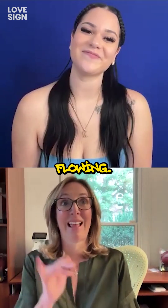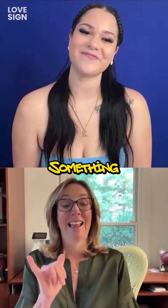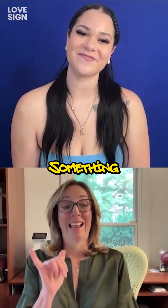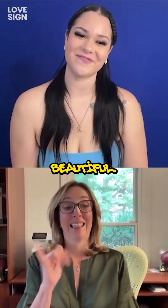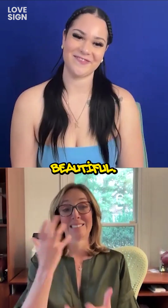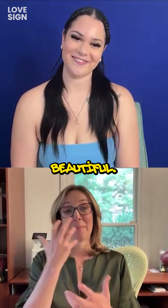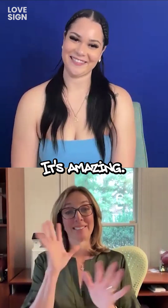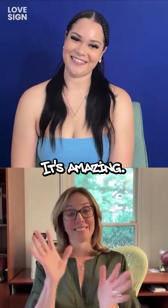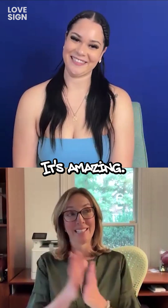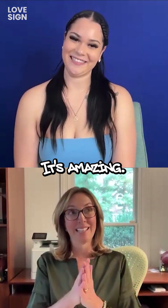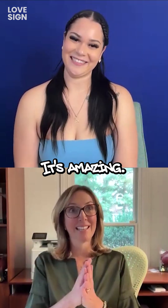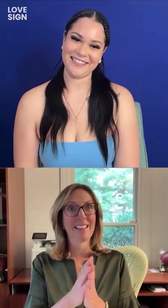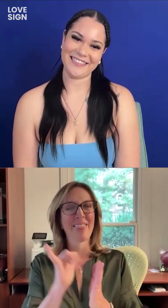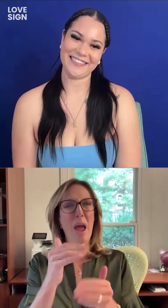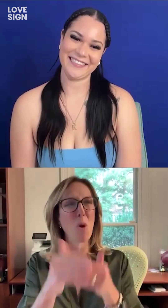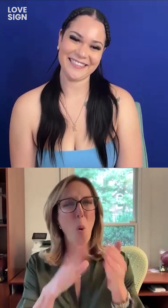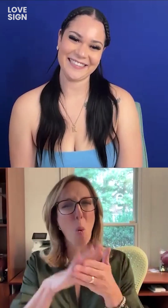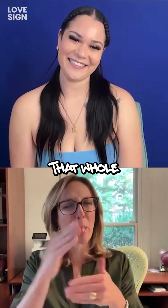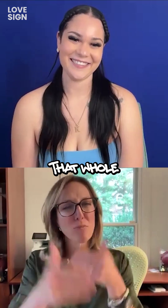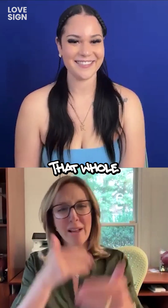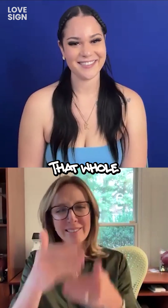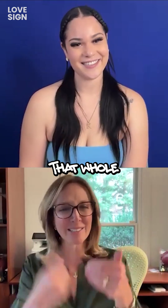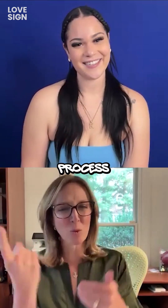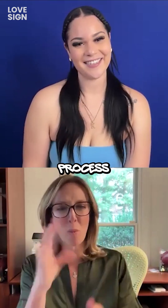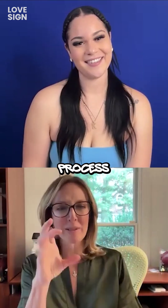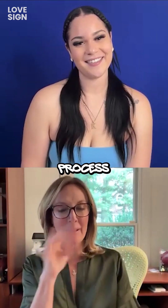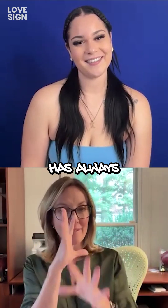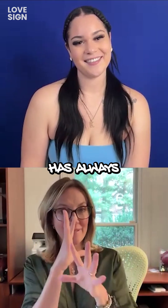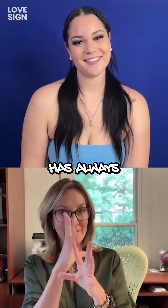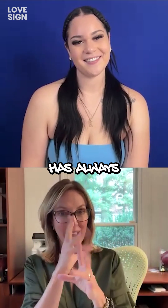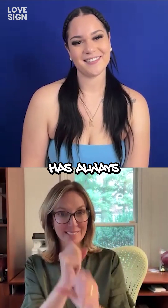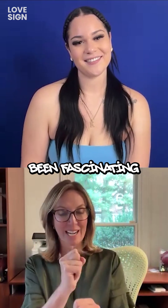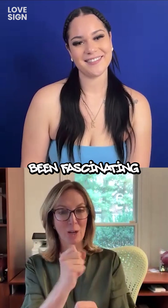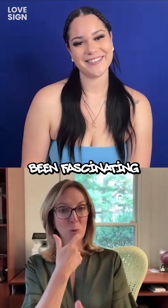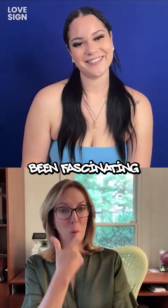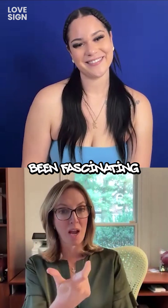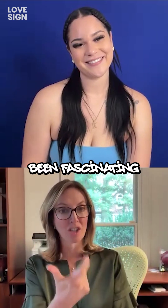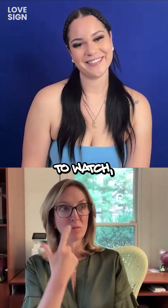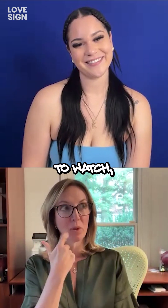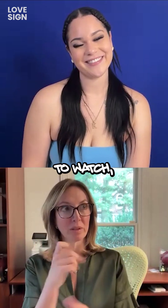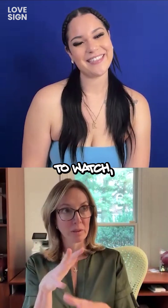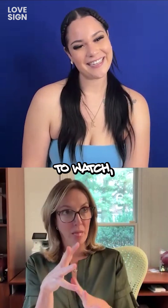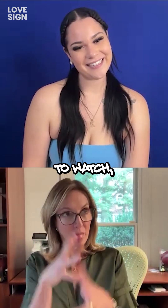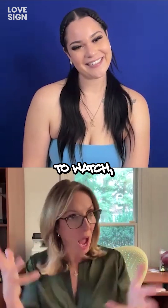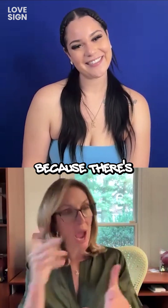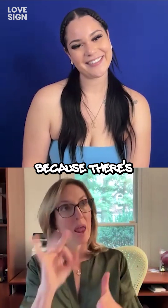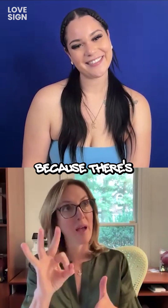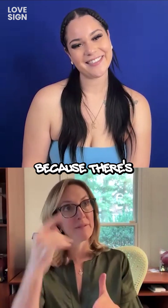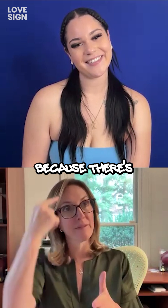out flowing something beautiful. It's amazing. That whole process has always been fascinating to